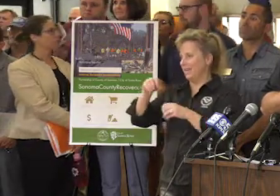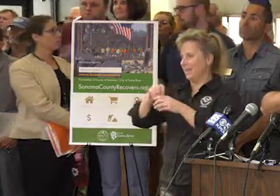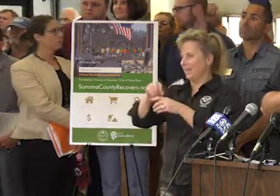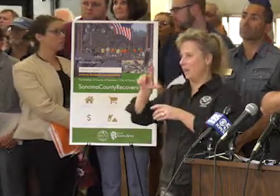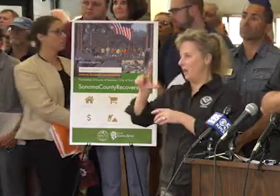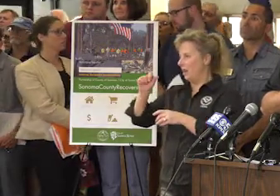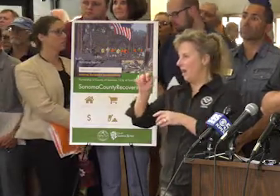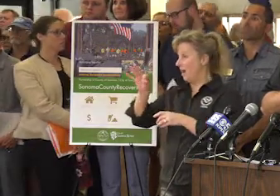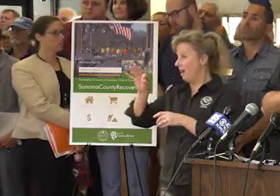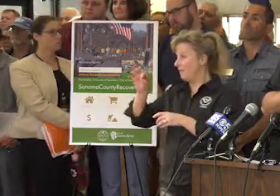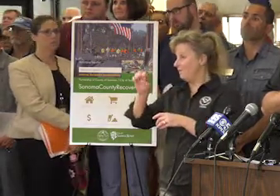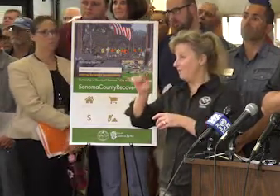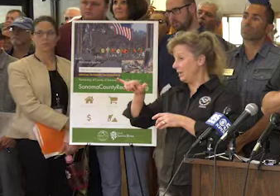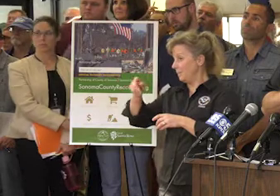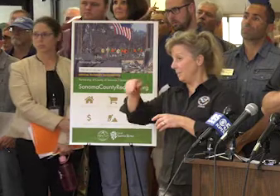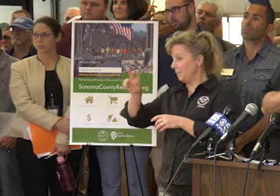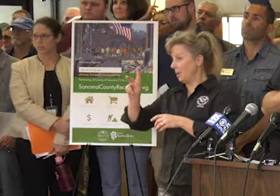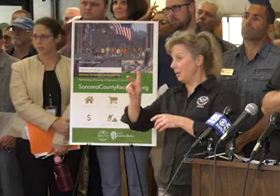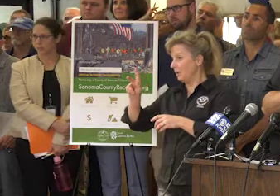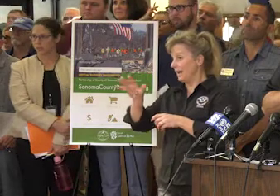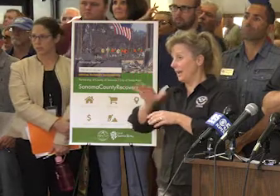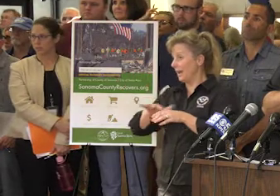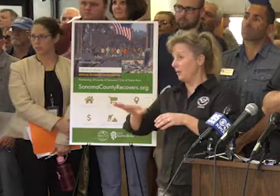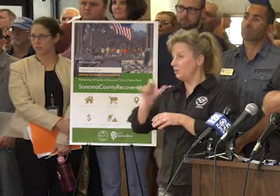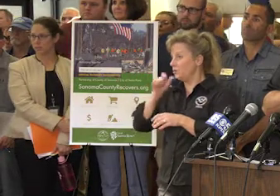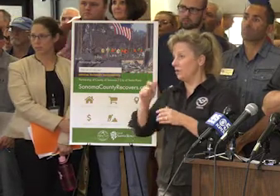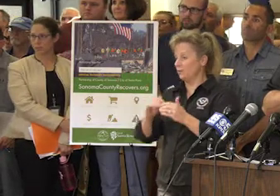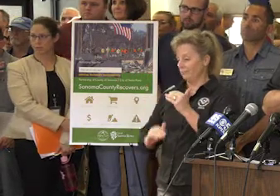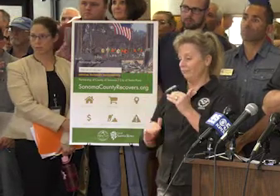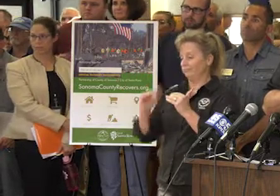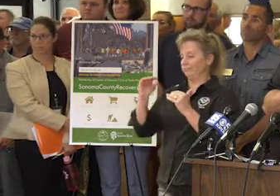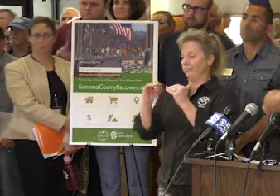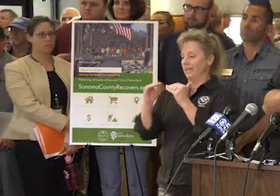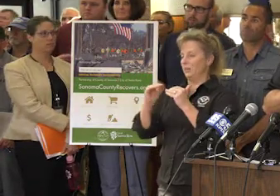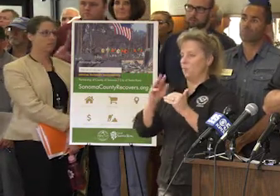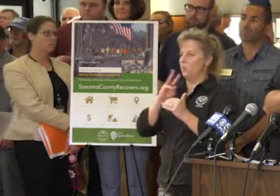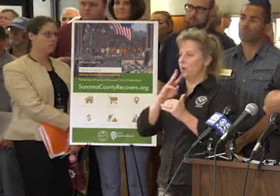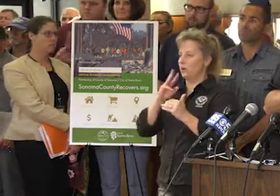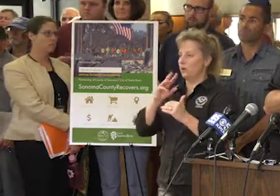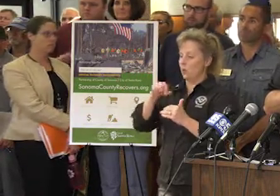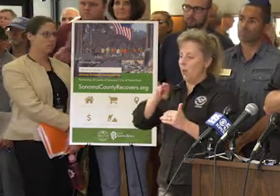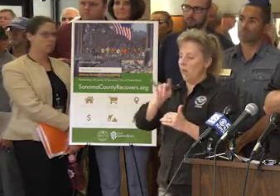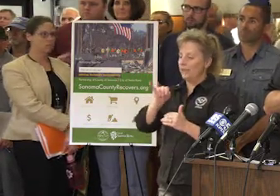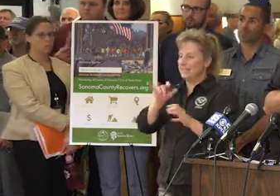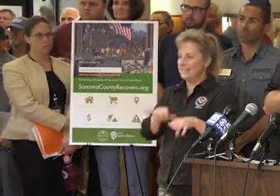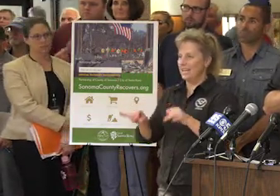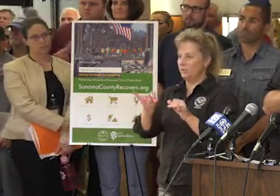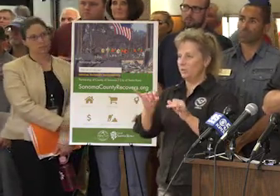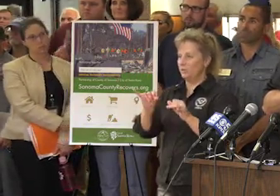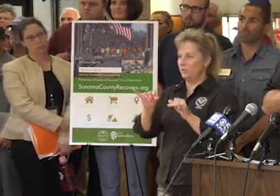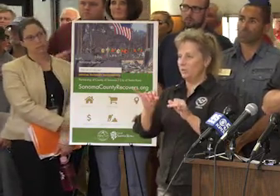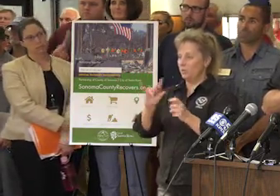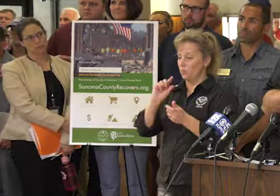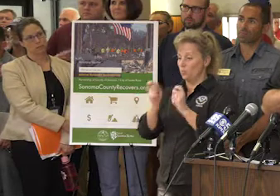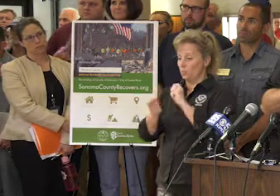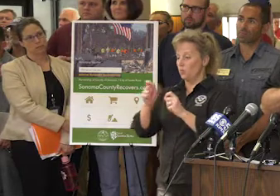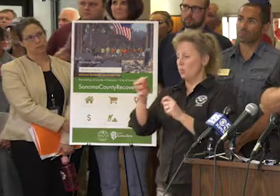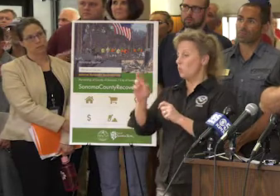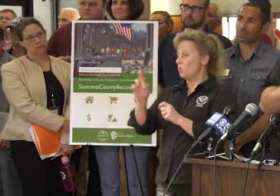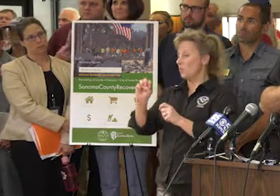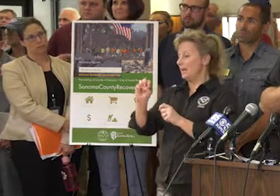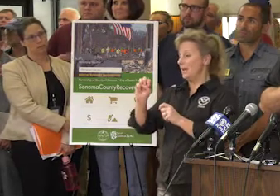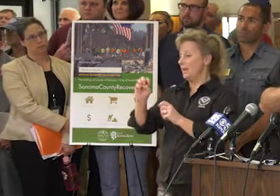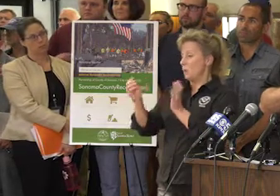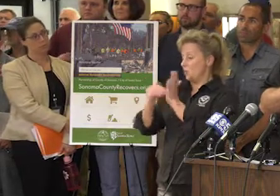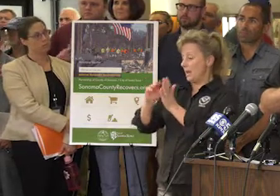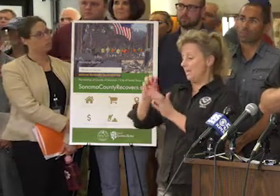system in the property park and those other areas that don't meet the updated water quality standards. Are you going to be remapping those areas and coming